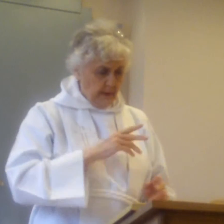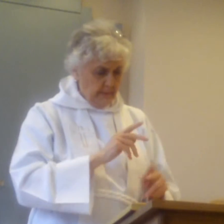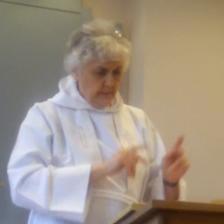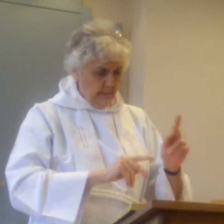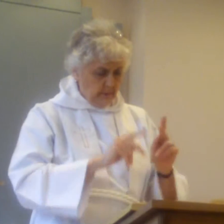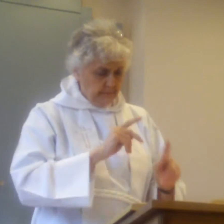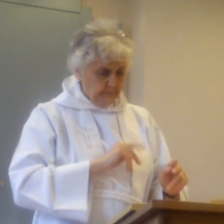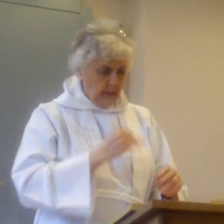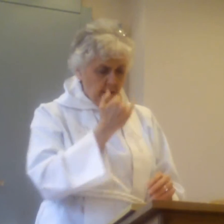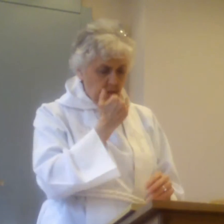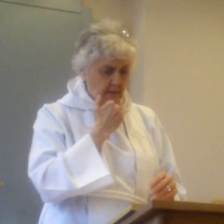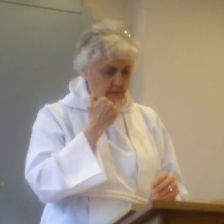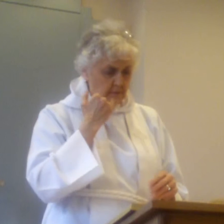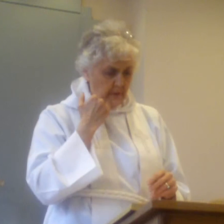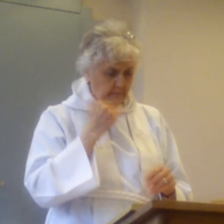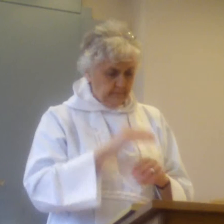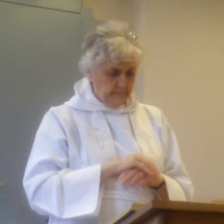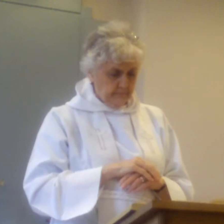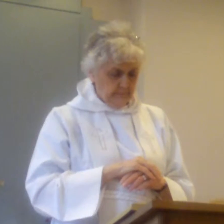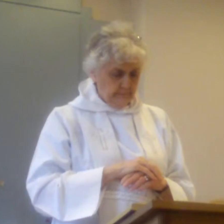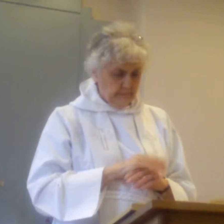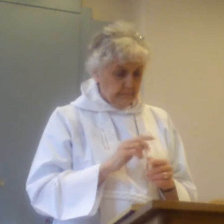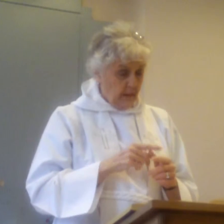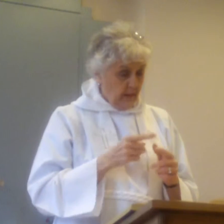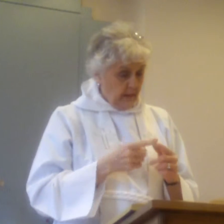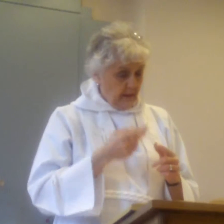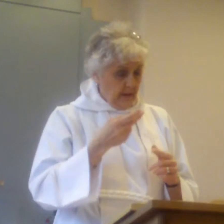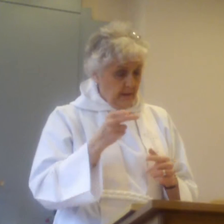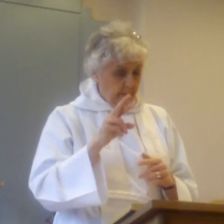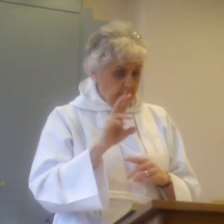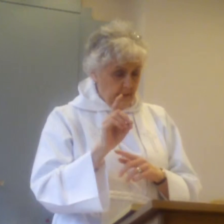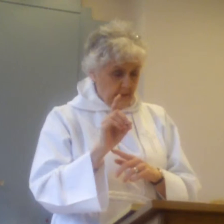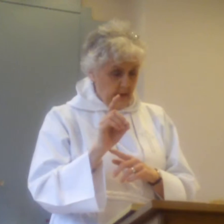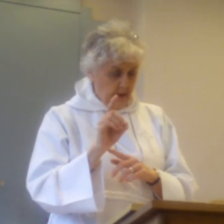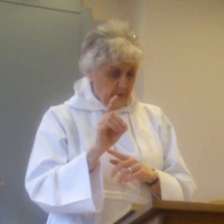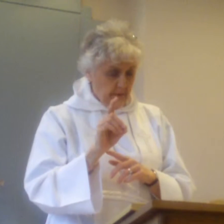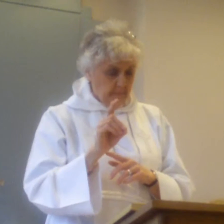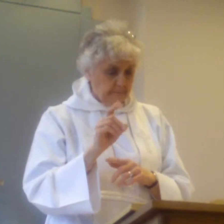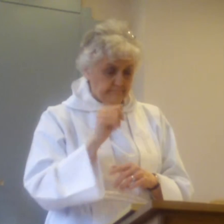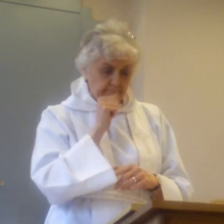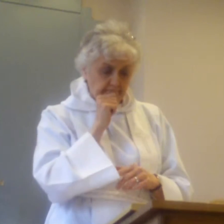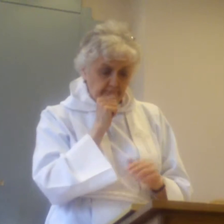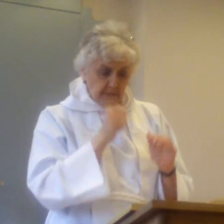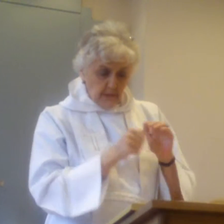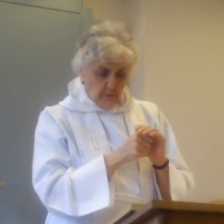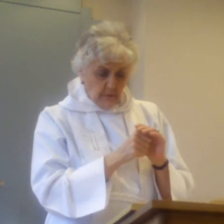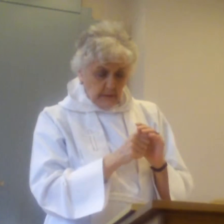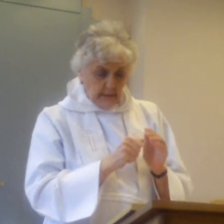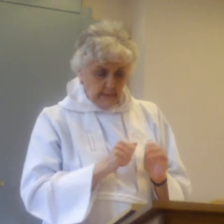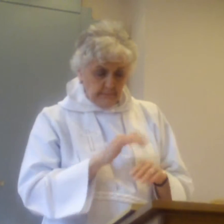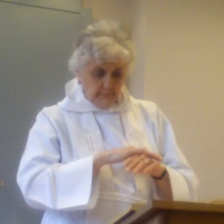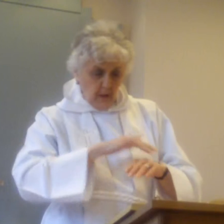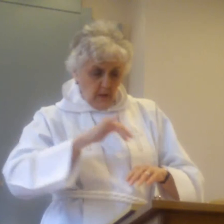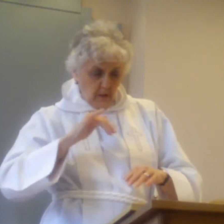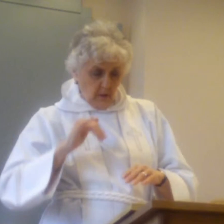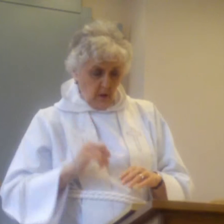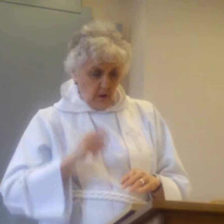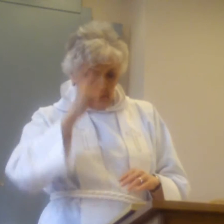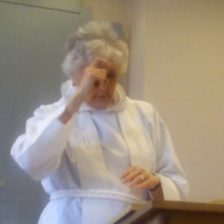my people, Israel. And then Herod secretly called